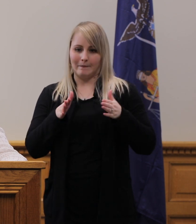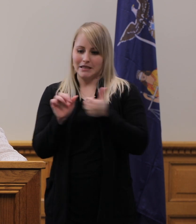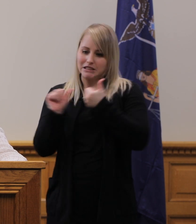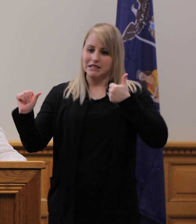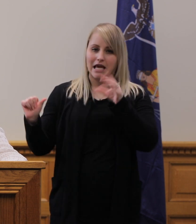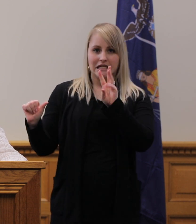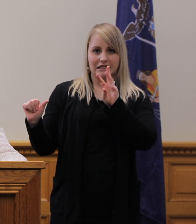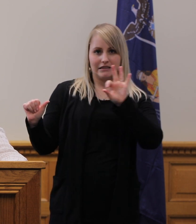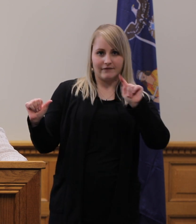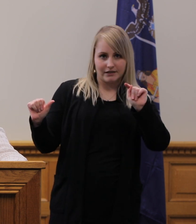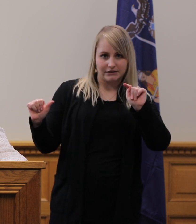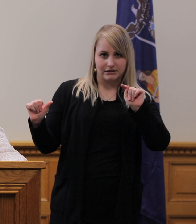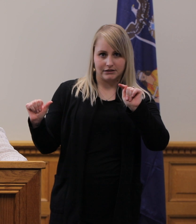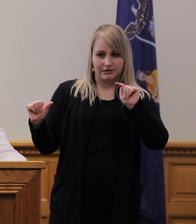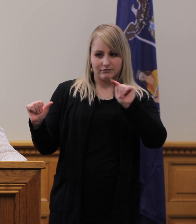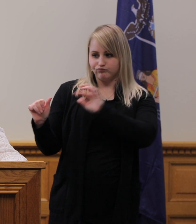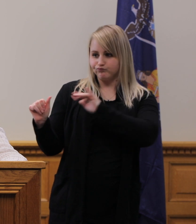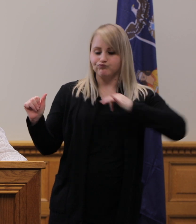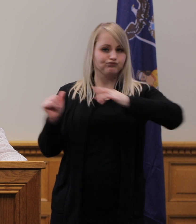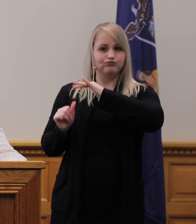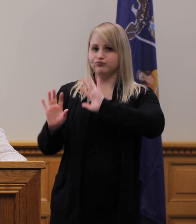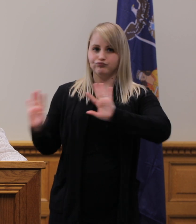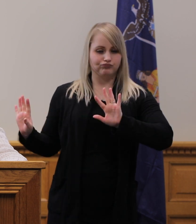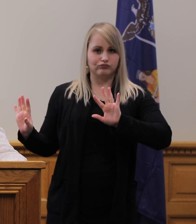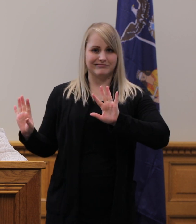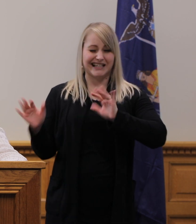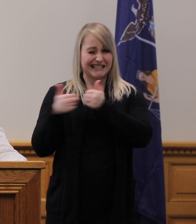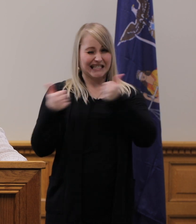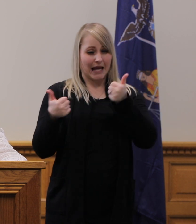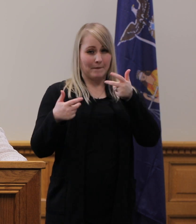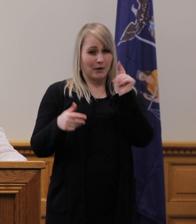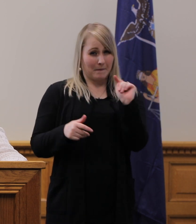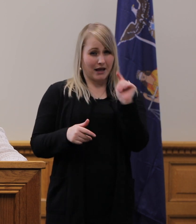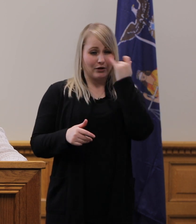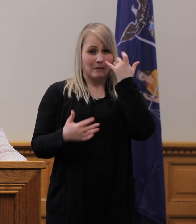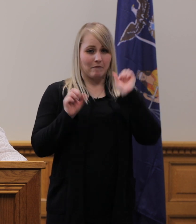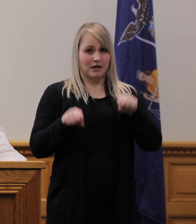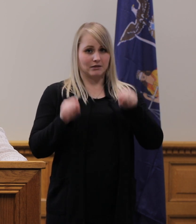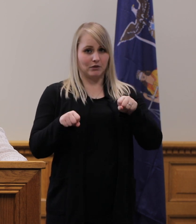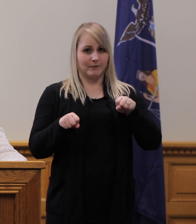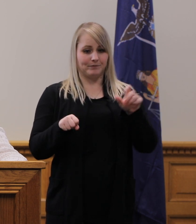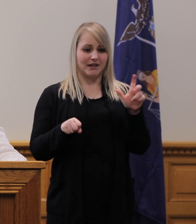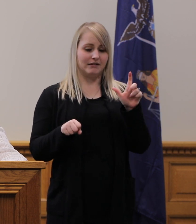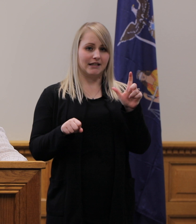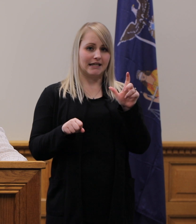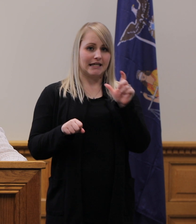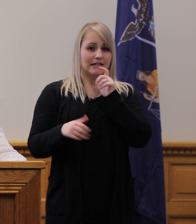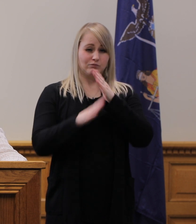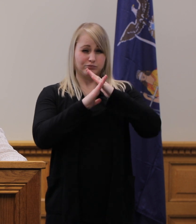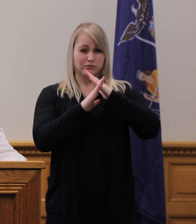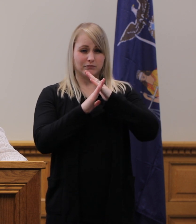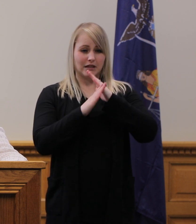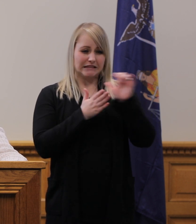from others at all times. Use a separate bathroom if possible, and disinfect after each use. Wear a